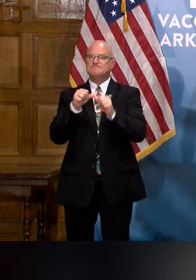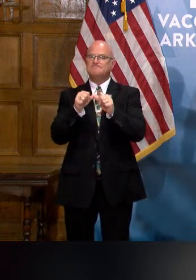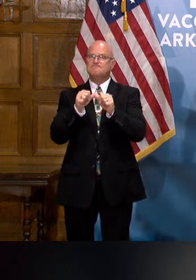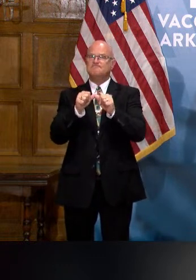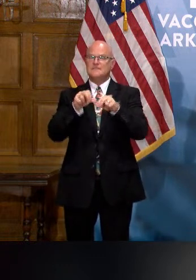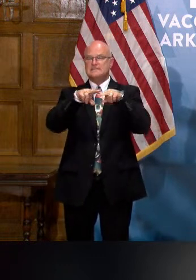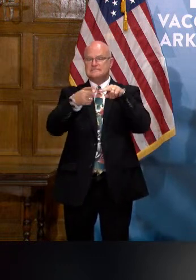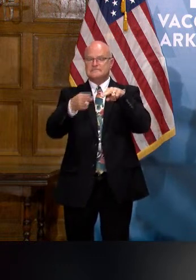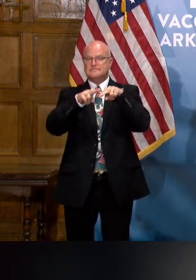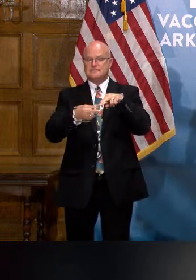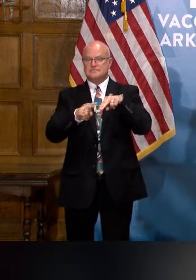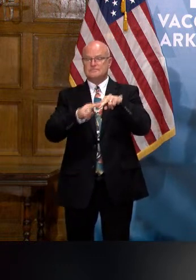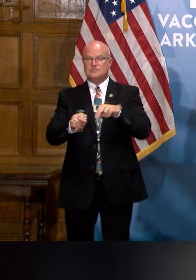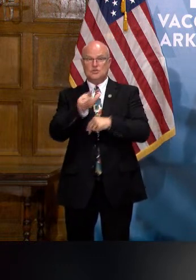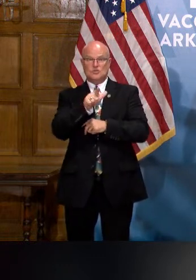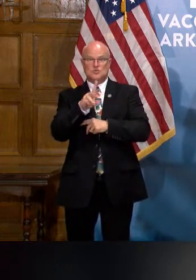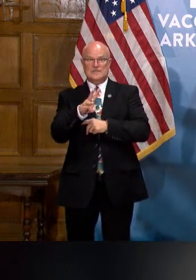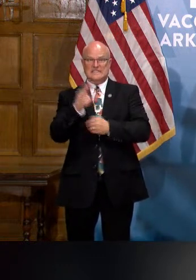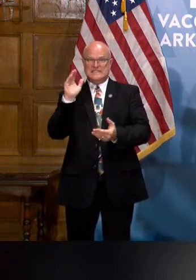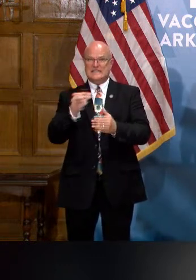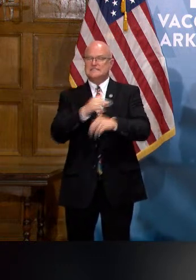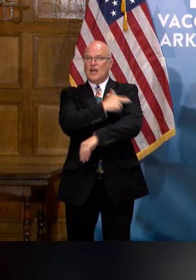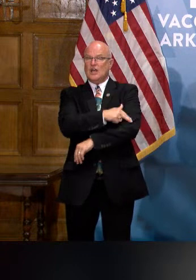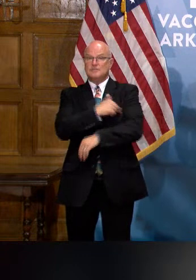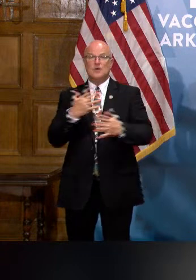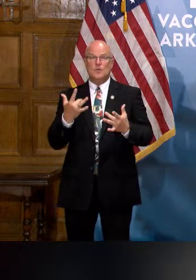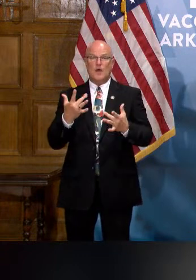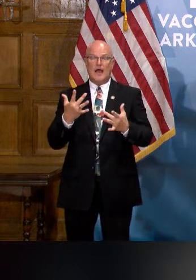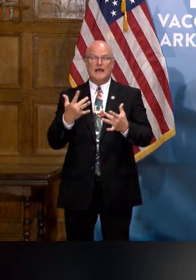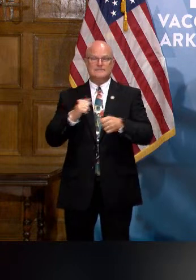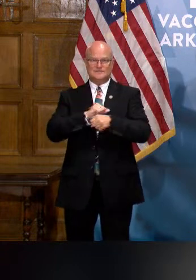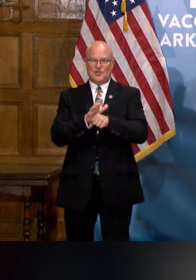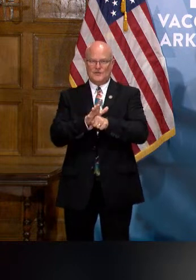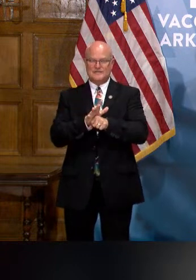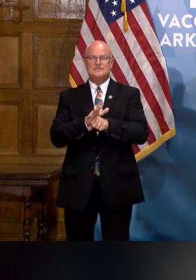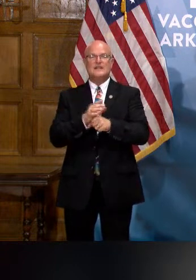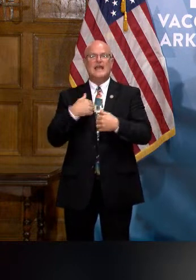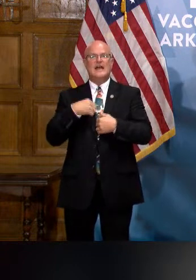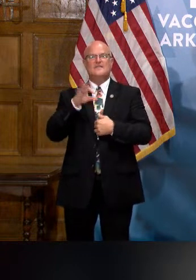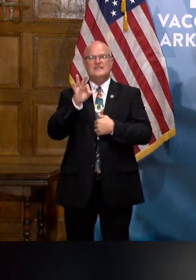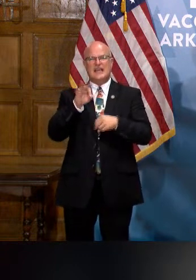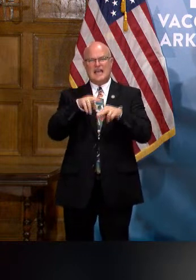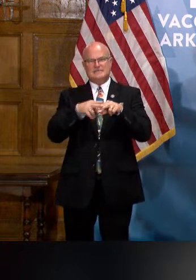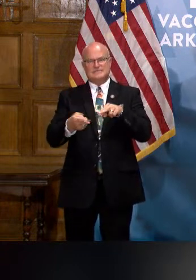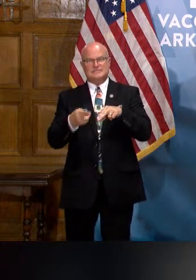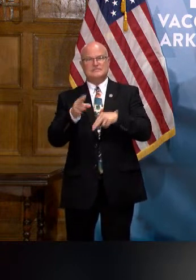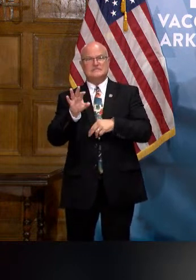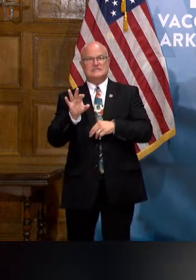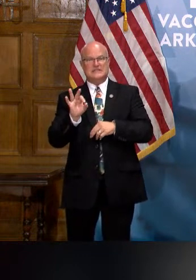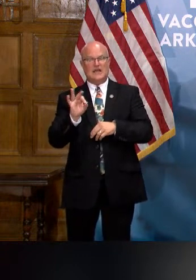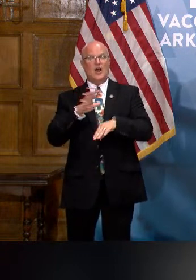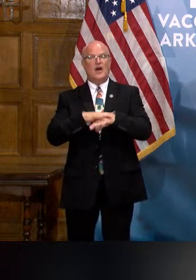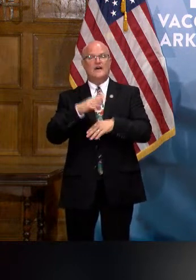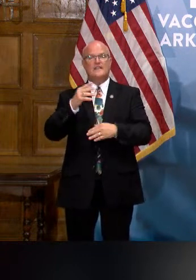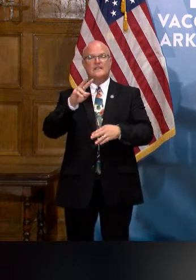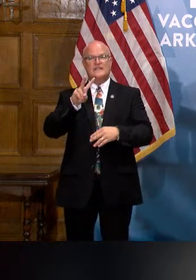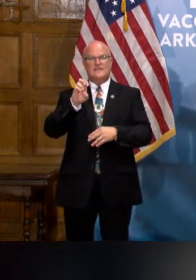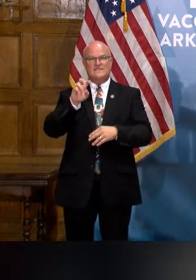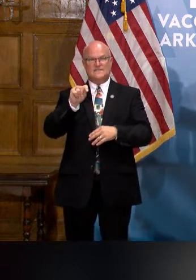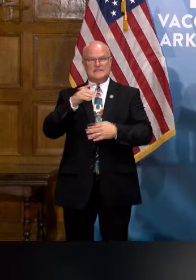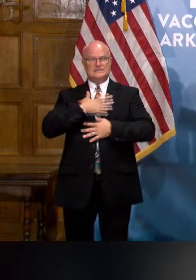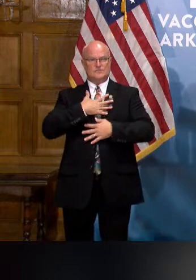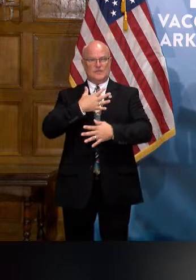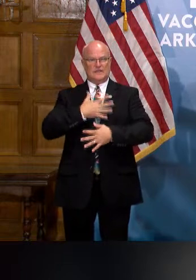to decline of 26 fewer in the hospital because of COVID, and we have 9 fewer on ventilators.